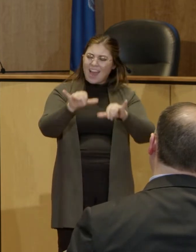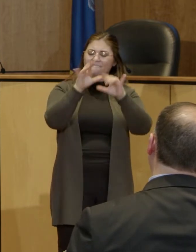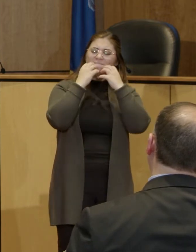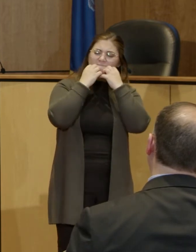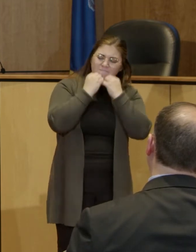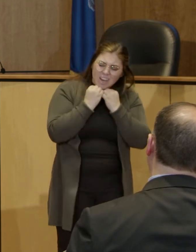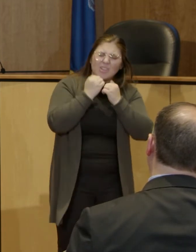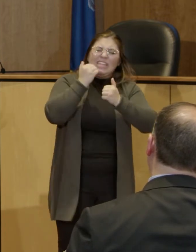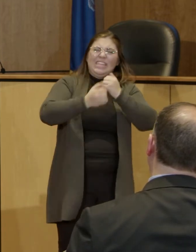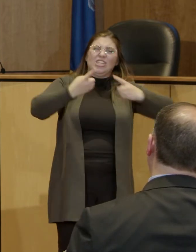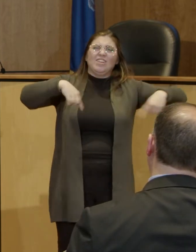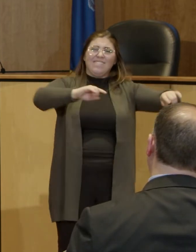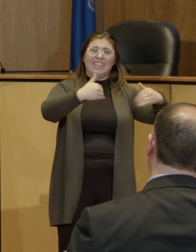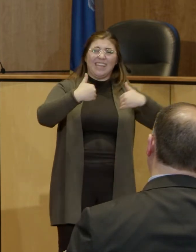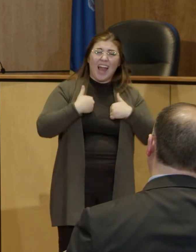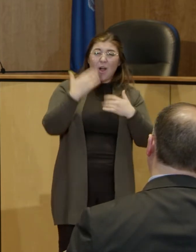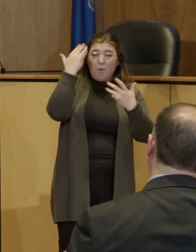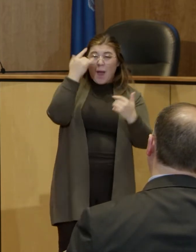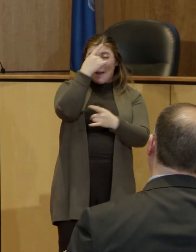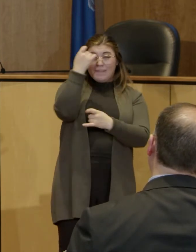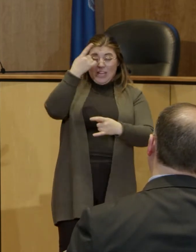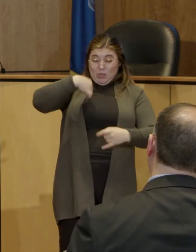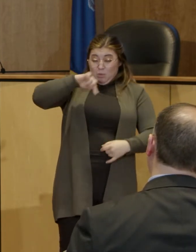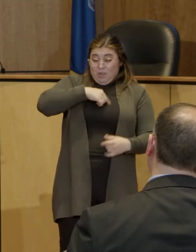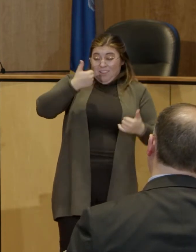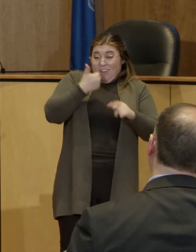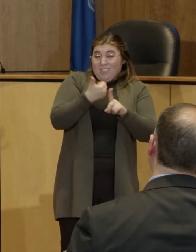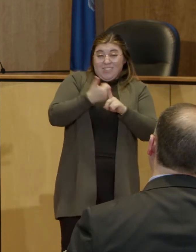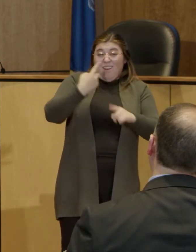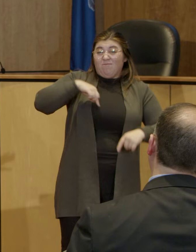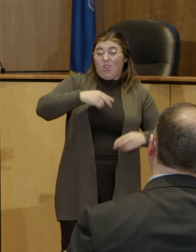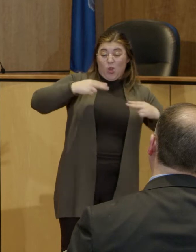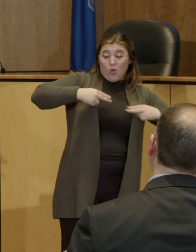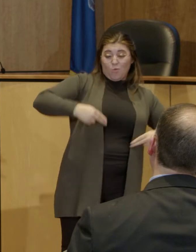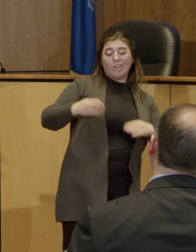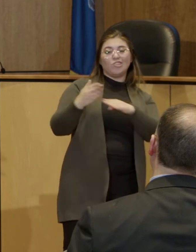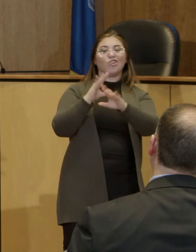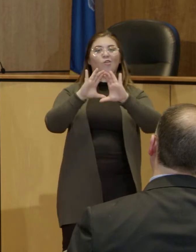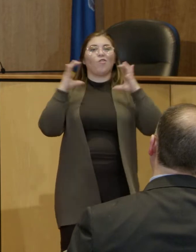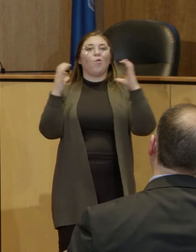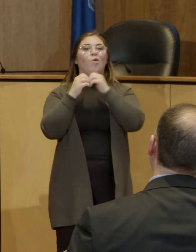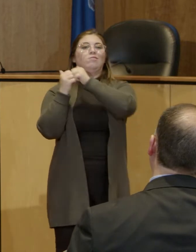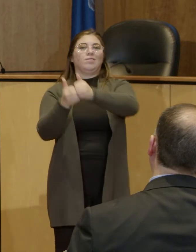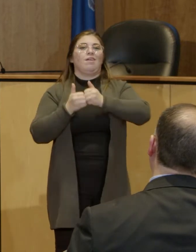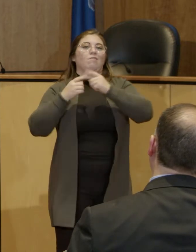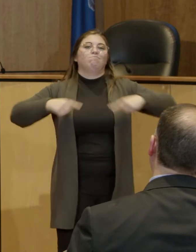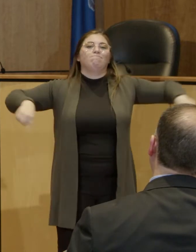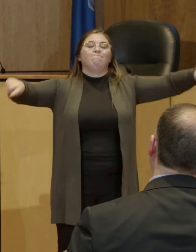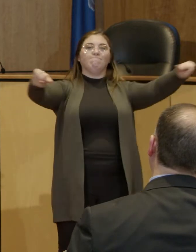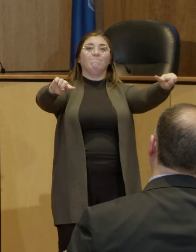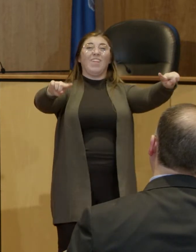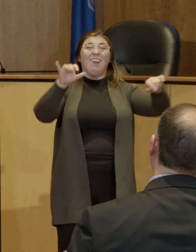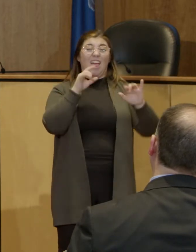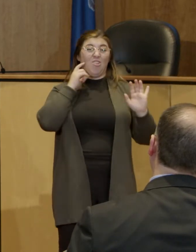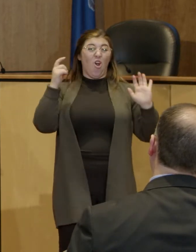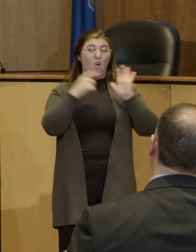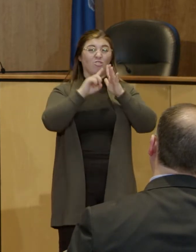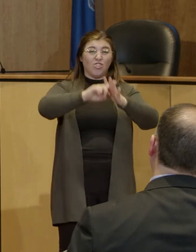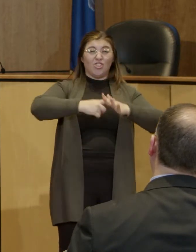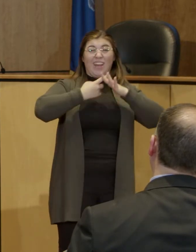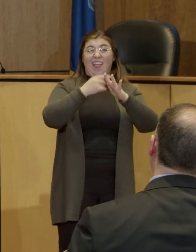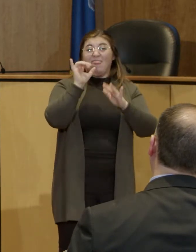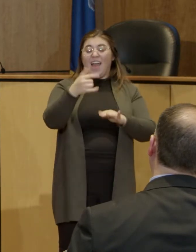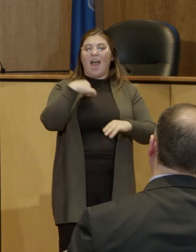of us has simply based on the fact that we're humans sharing the world together. And that notion is what